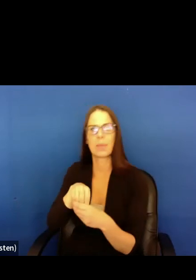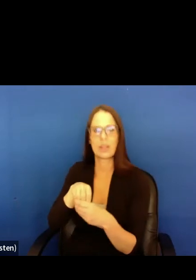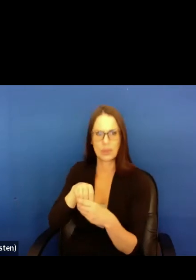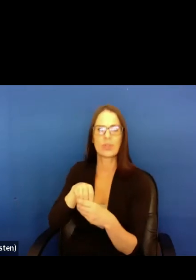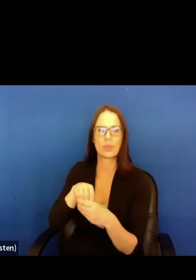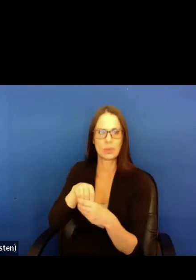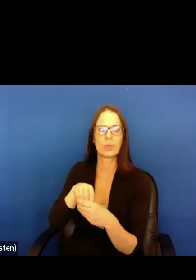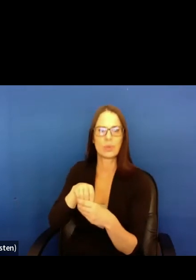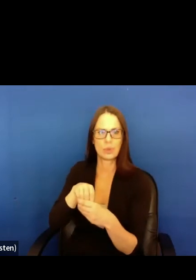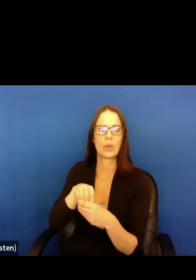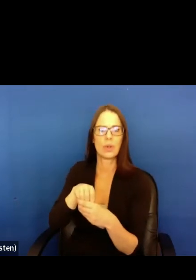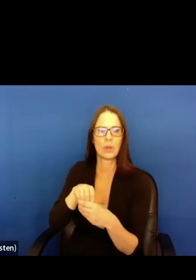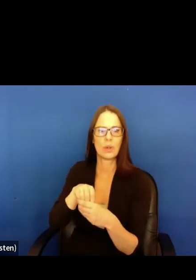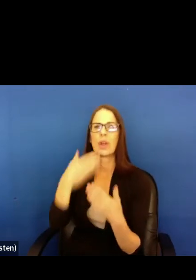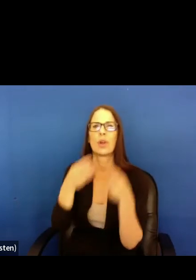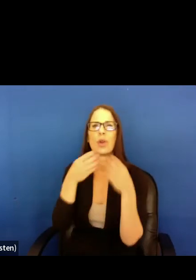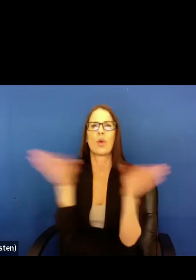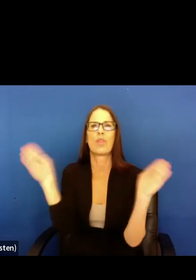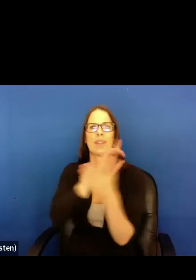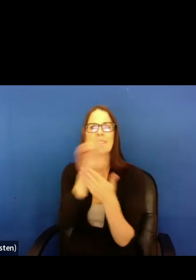just good overall design sense.